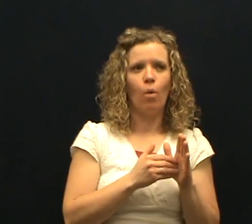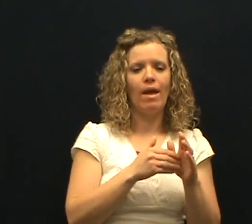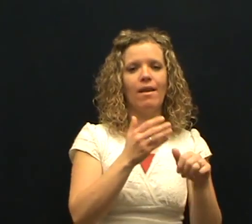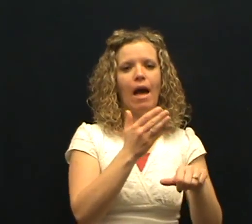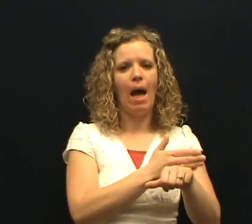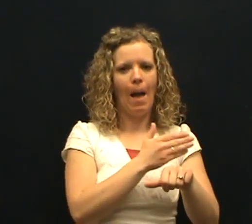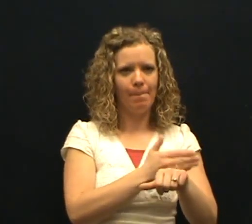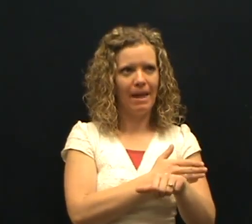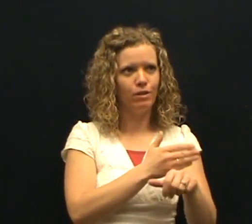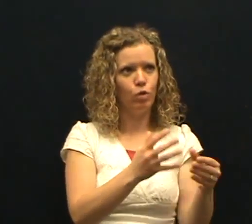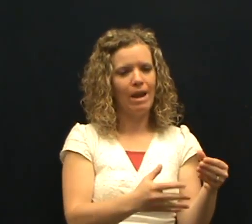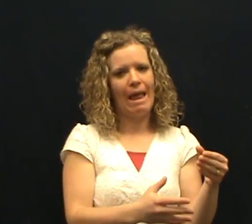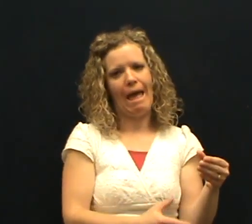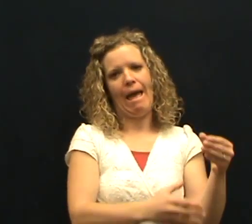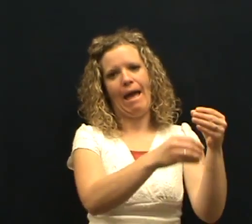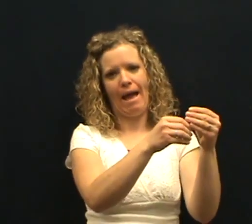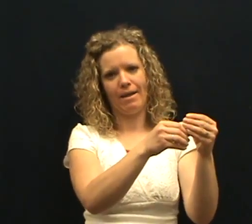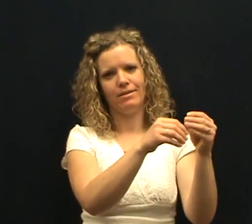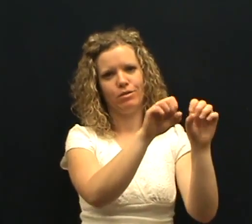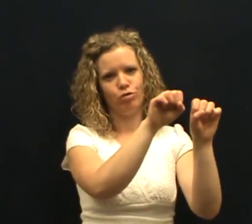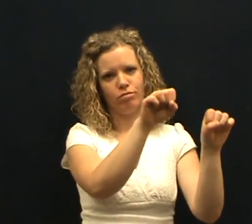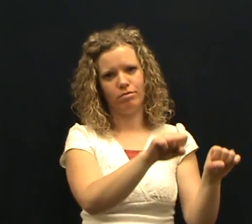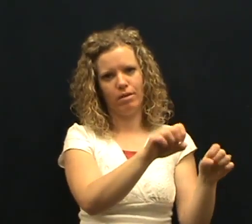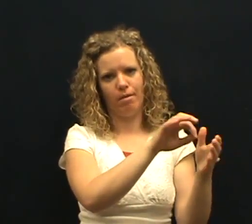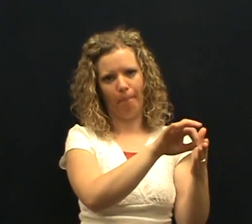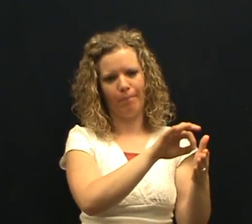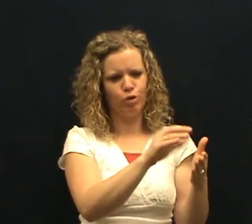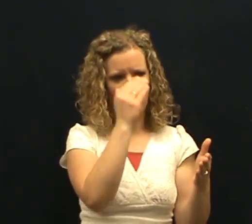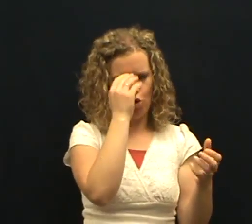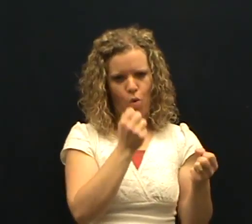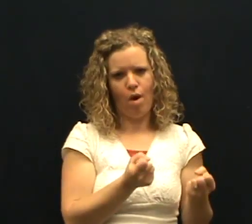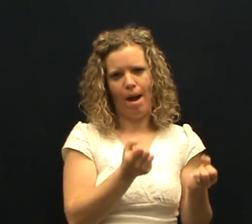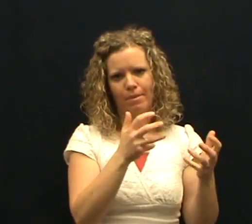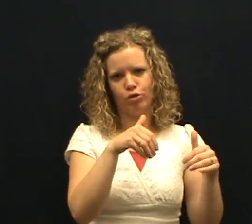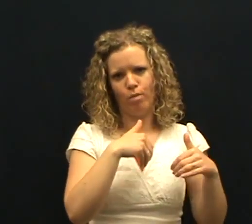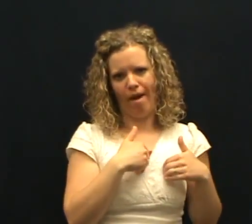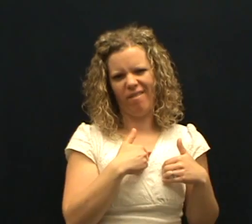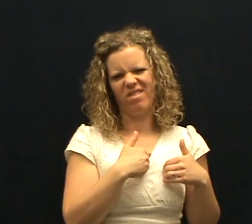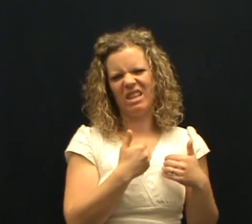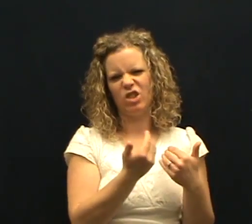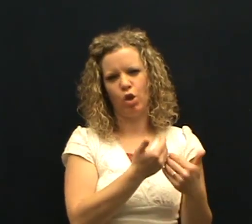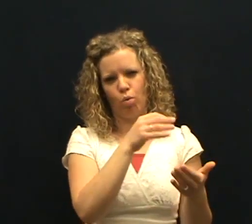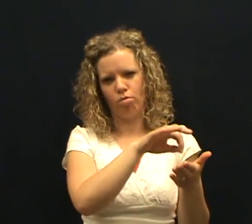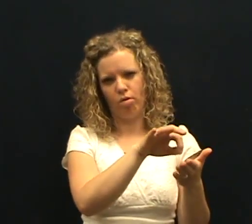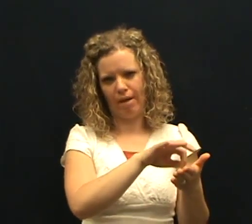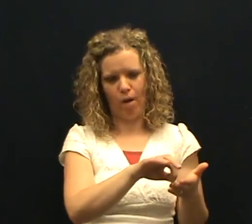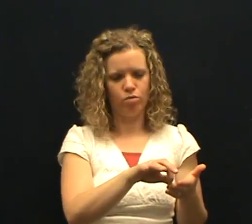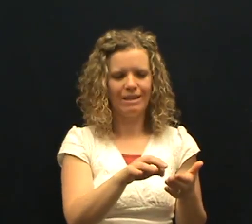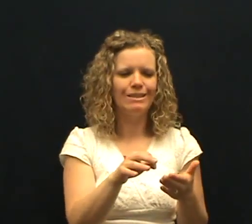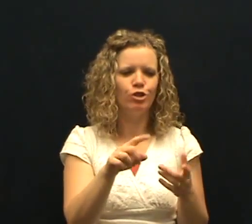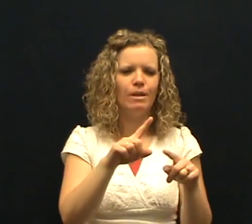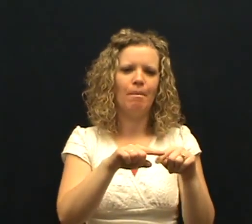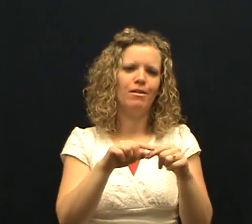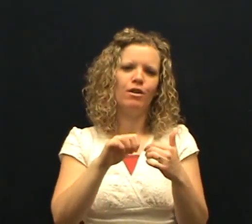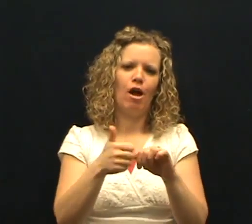again taken and put into either sales, returns, and allowances, or however it is that you decide to account for that stuff.